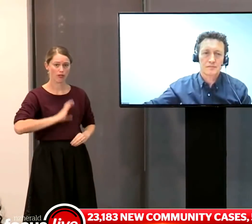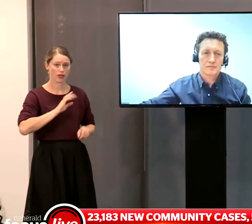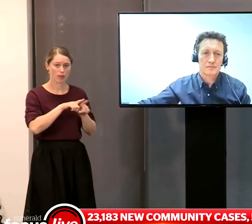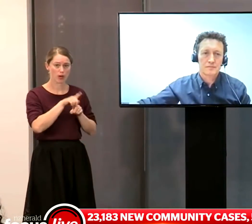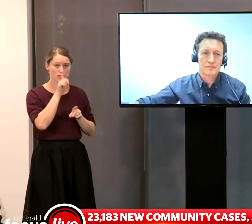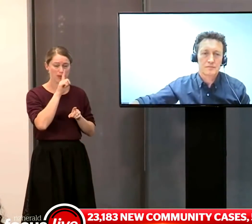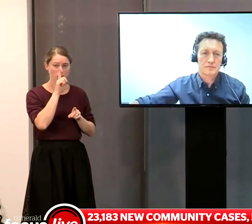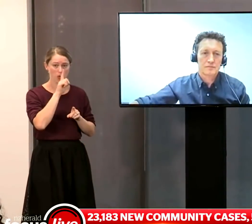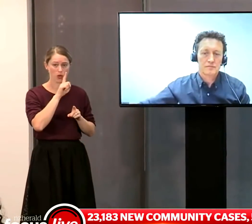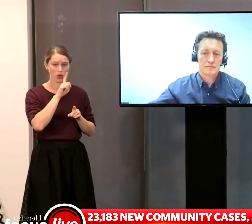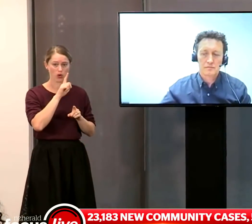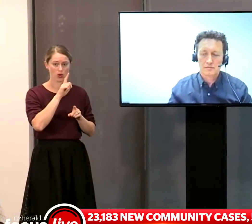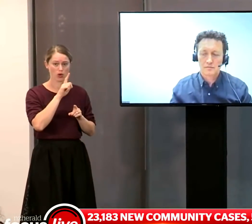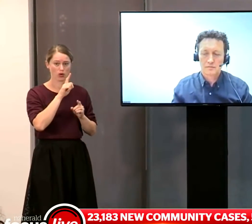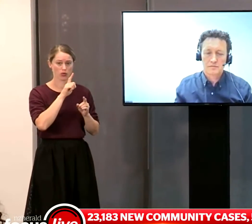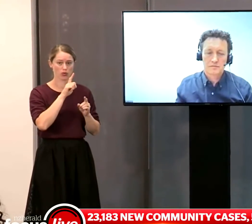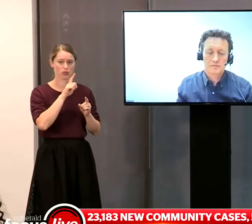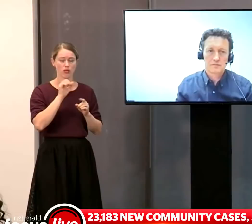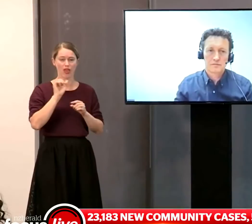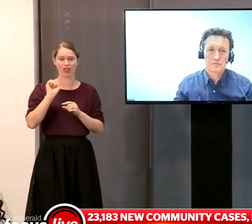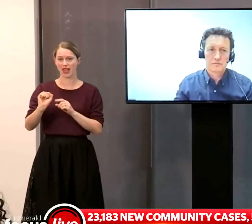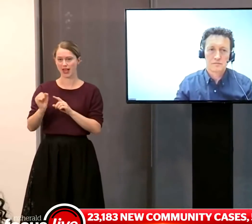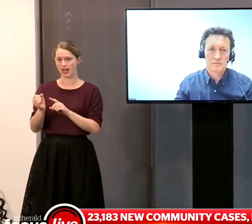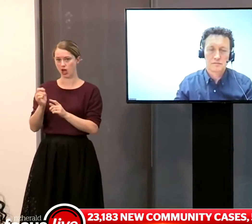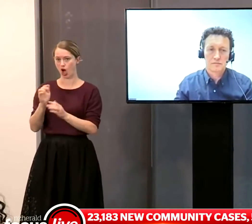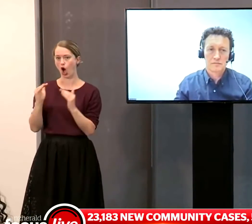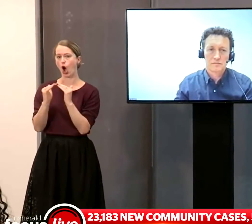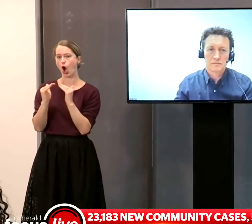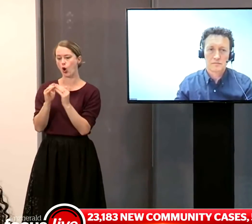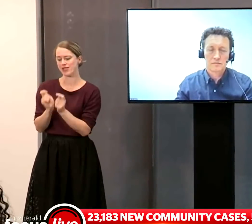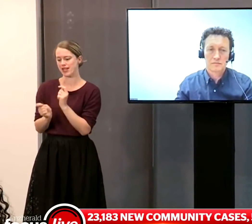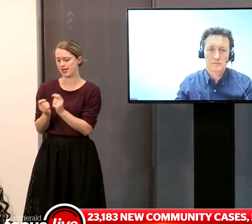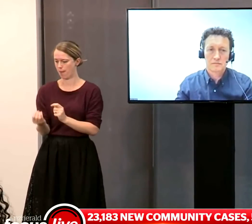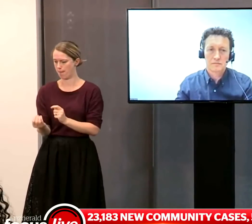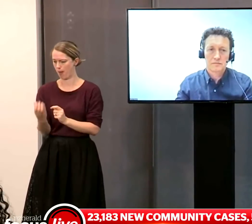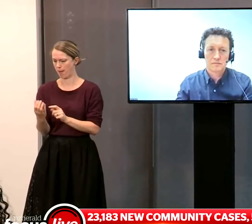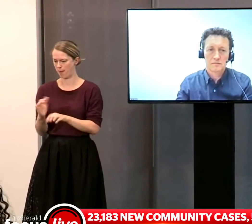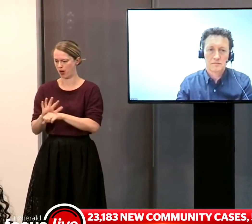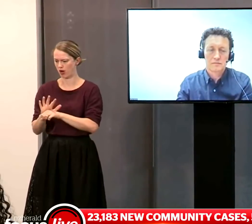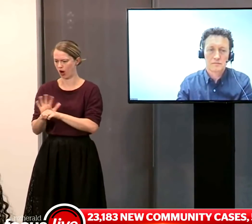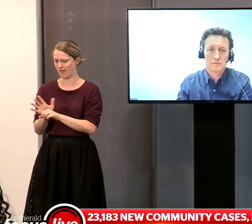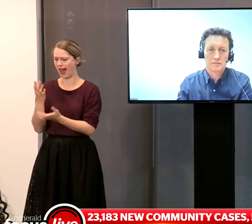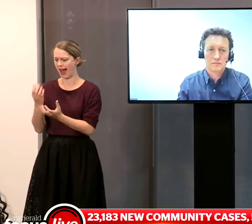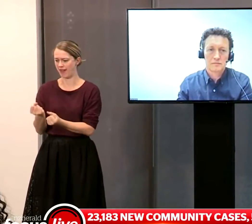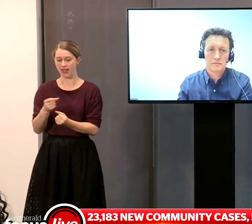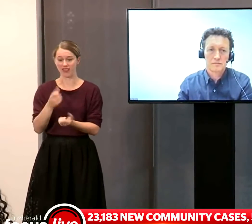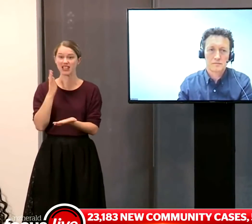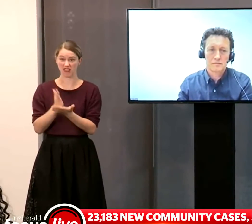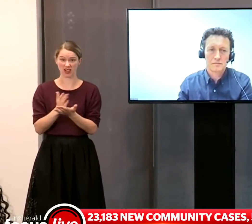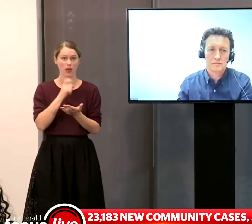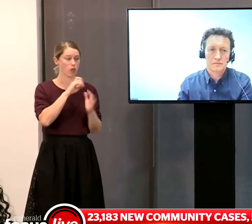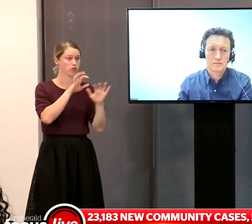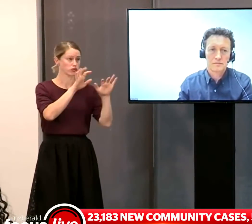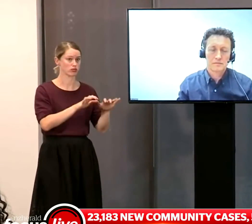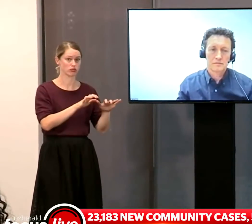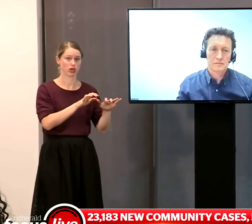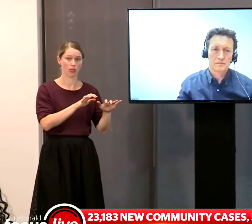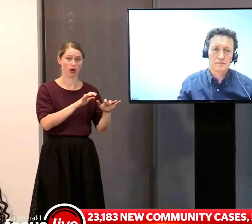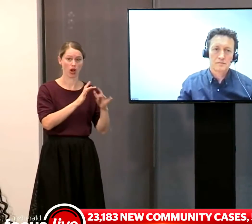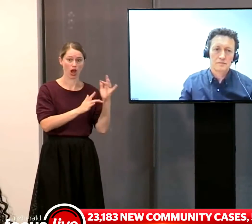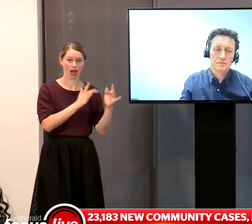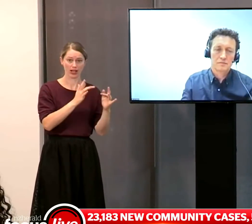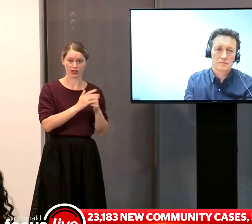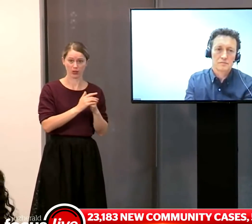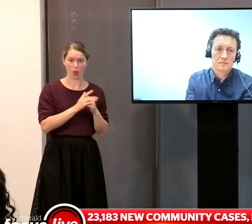people are registering their rapid antigen test results through the system when testing